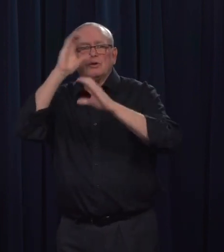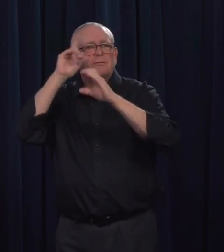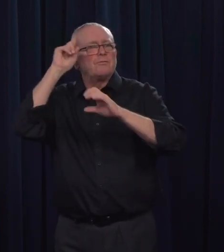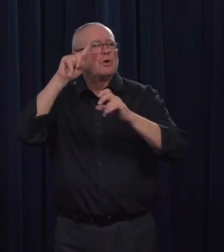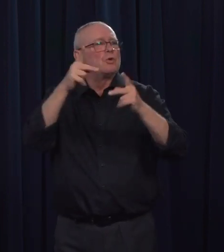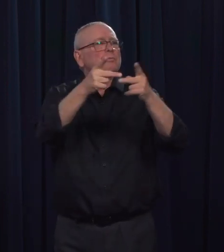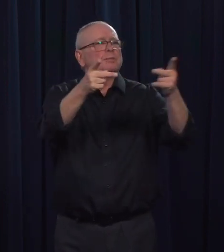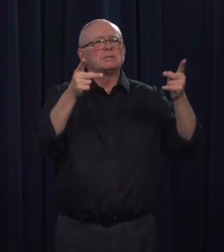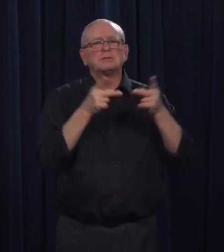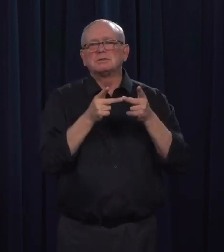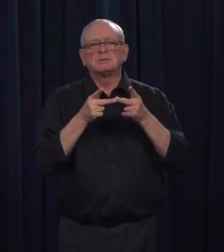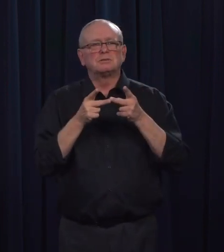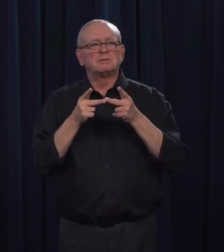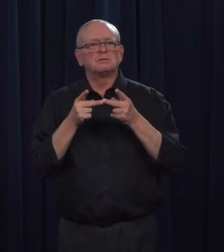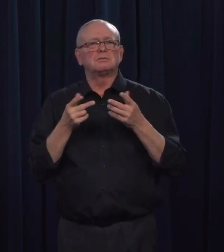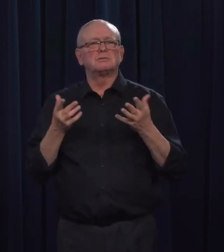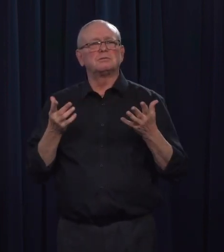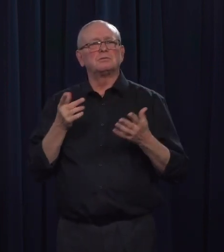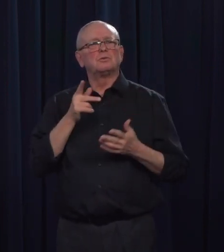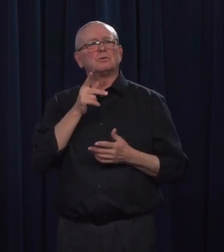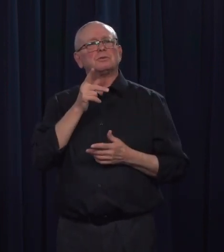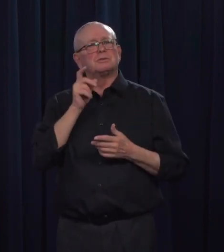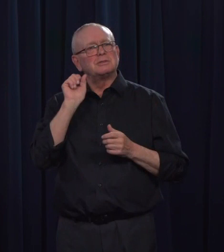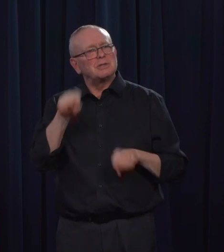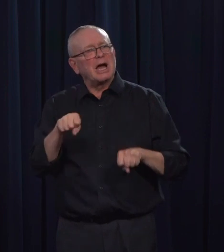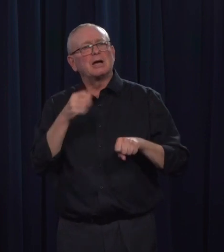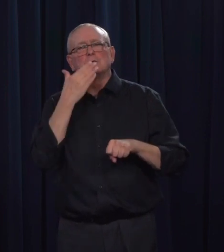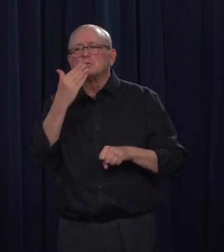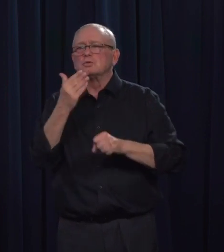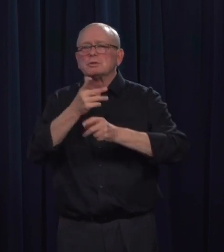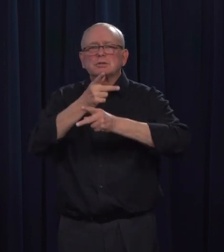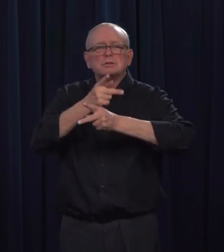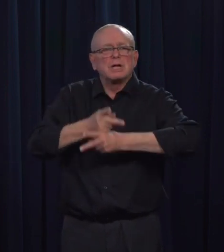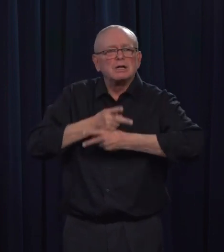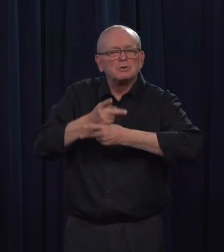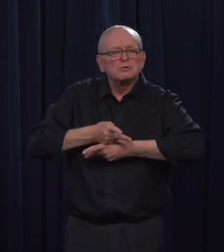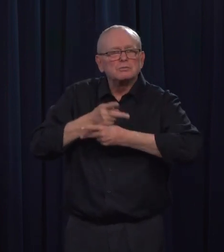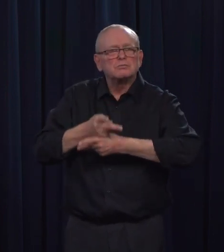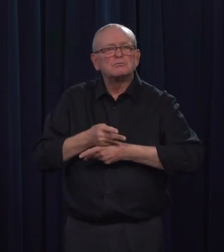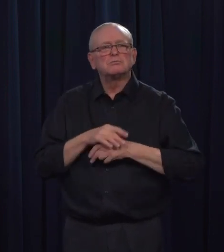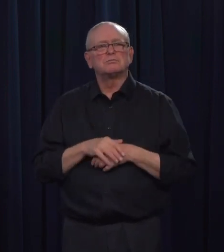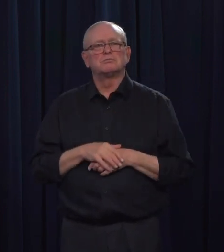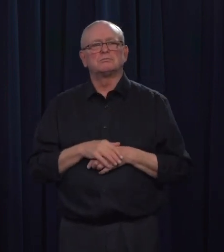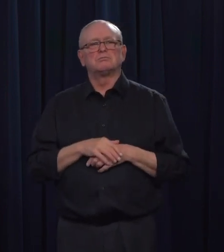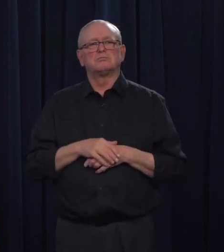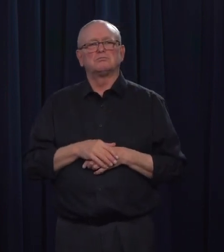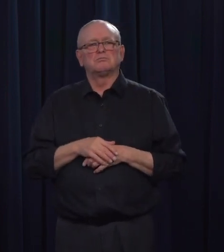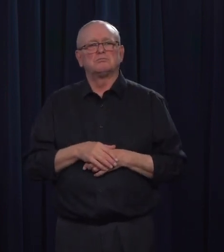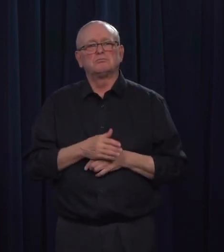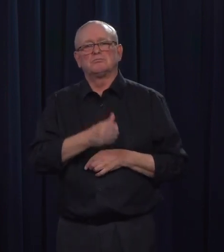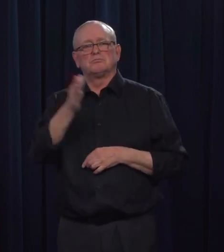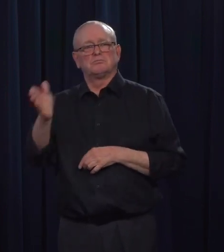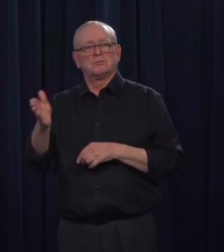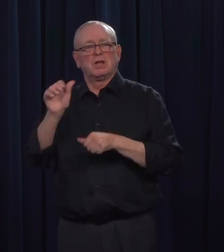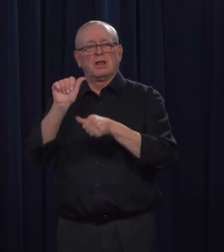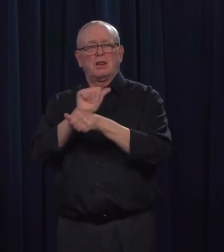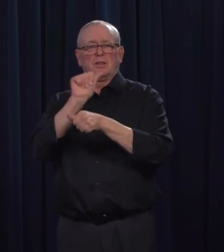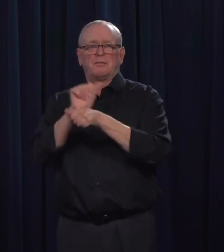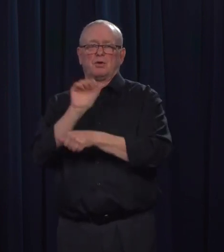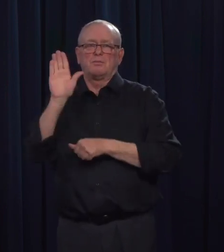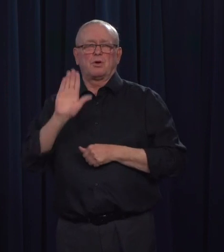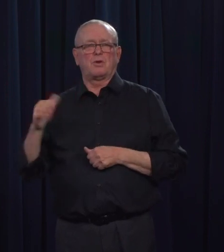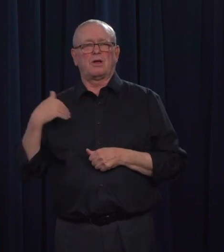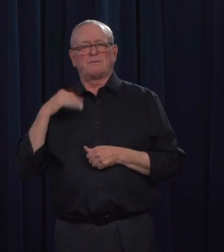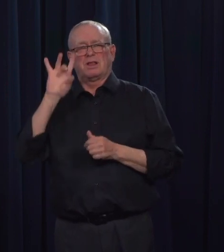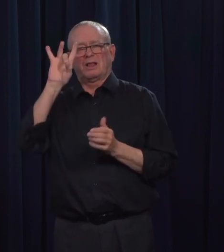In Alberta, we have approximately 8,500 hospital beds. We are planning for a need for